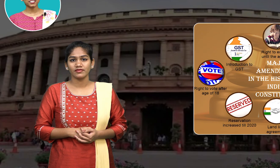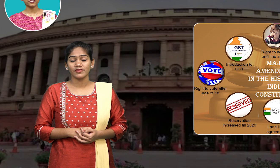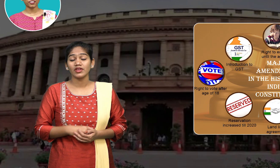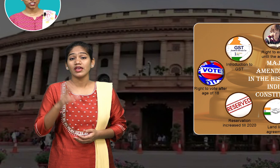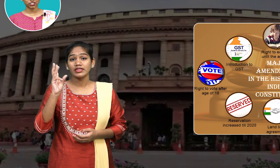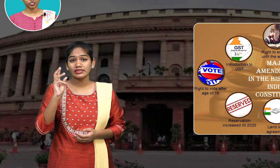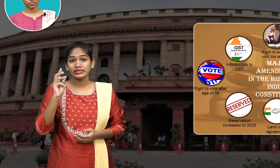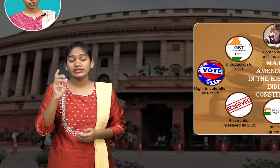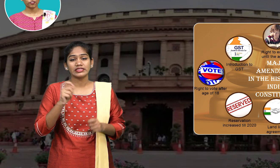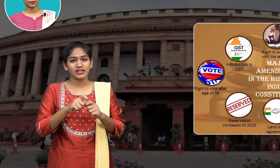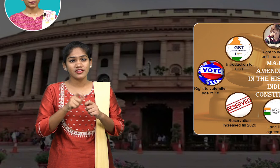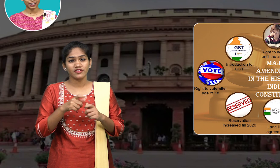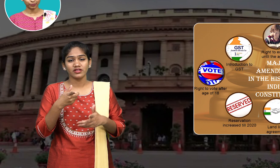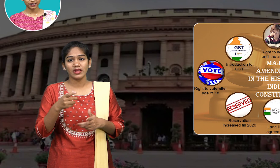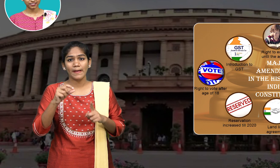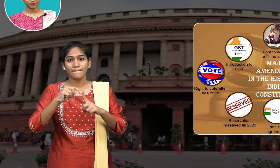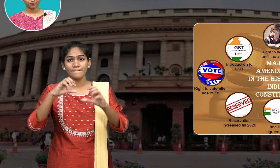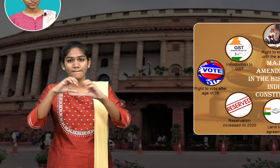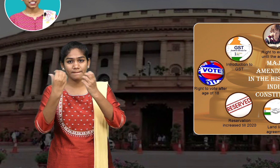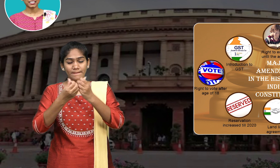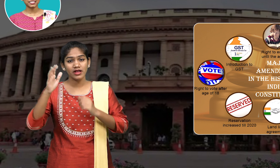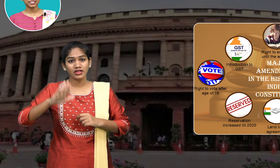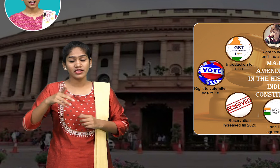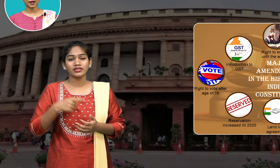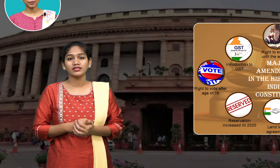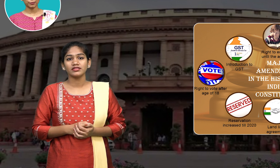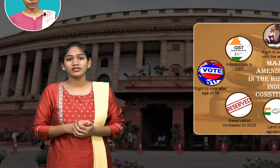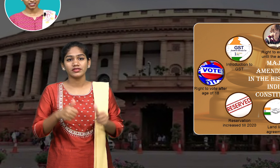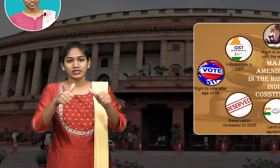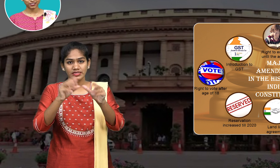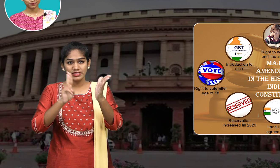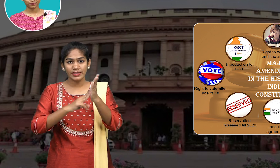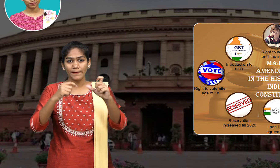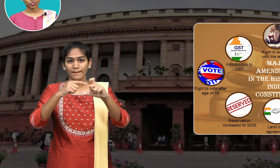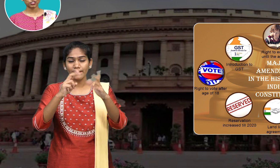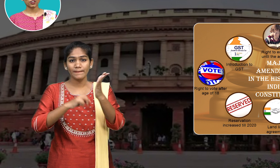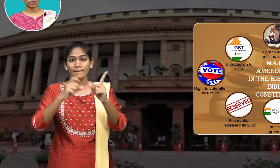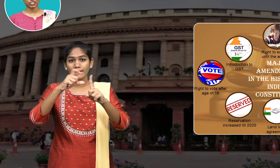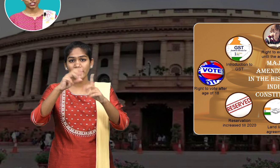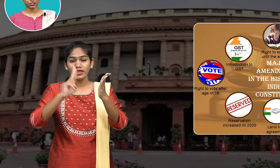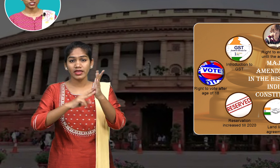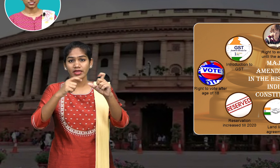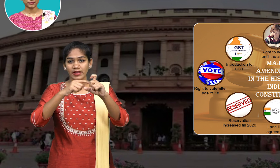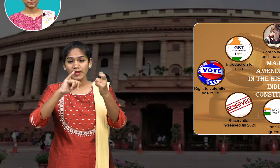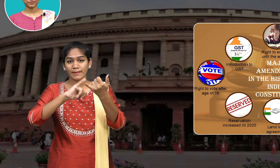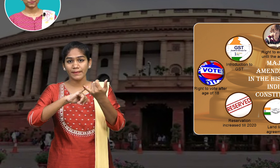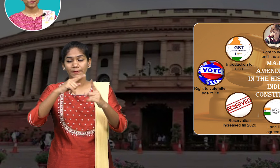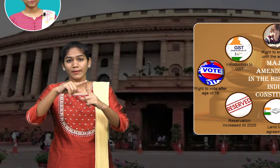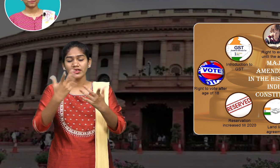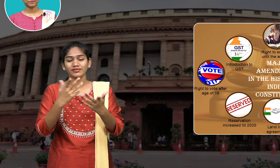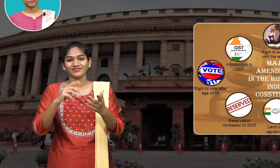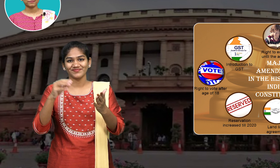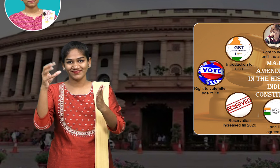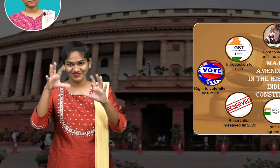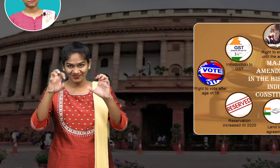The third function of the Parliament is amendments to the Constitution.